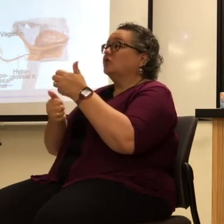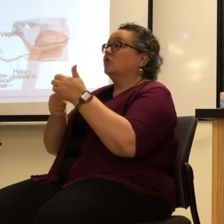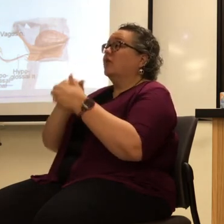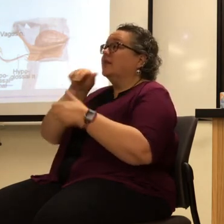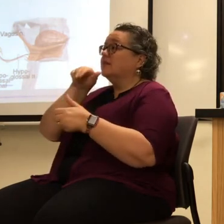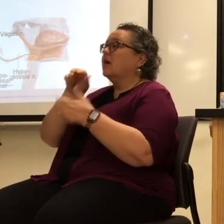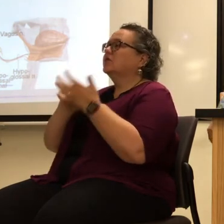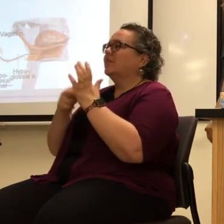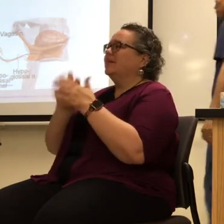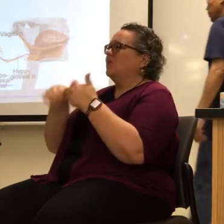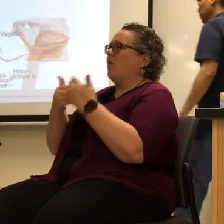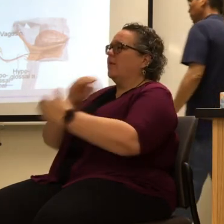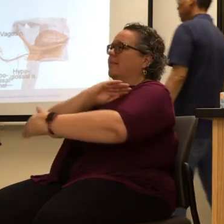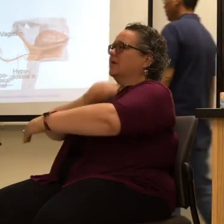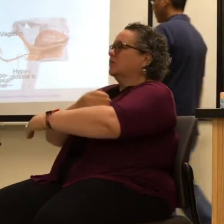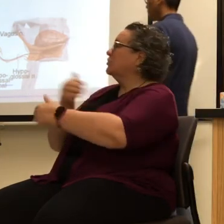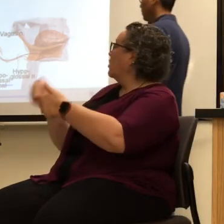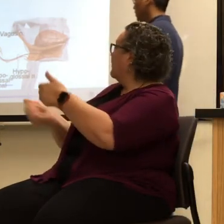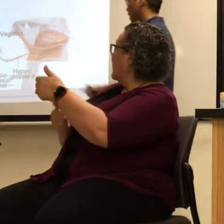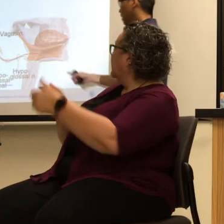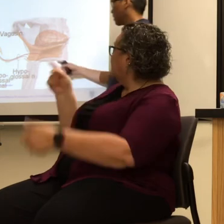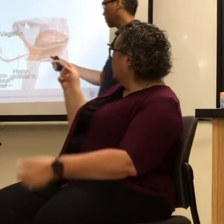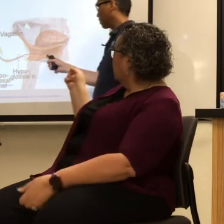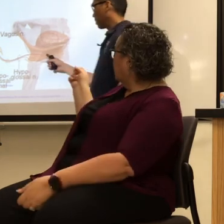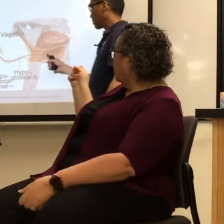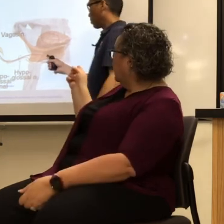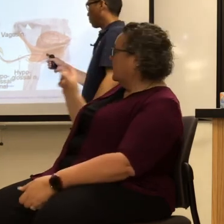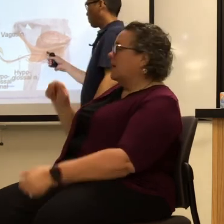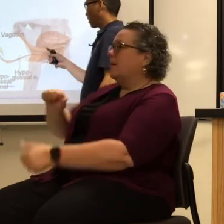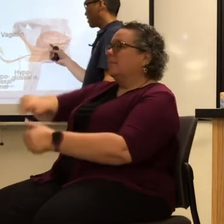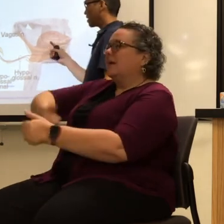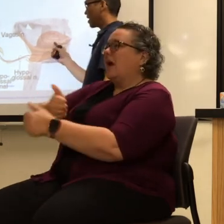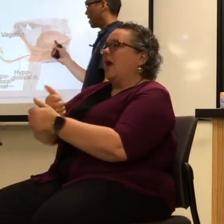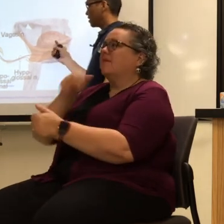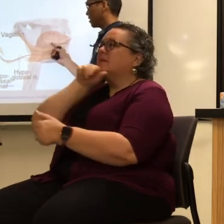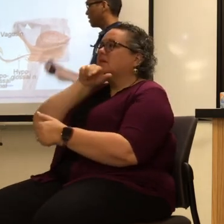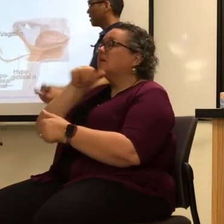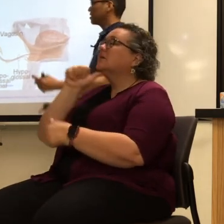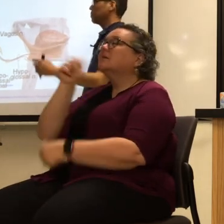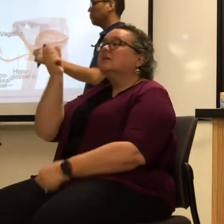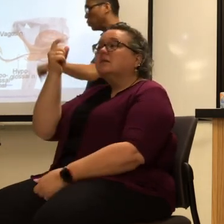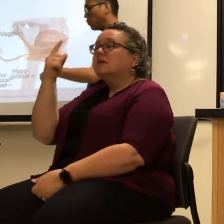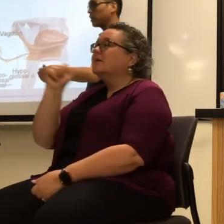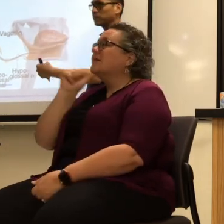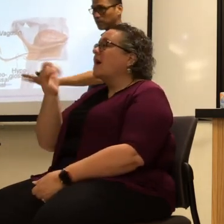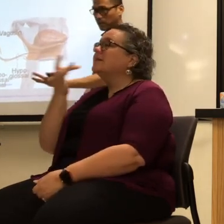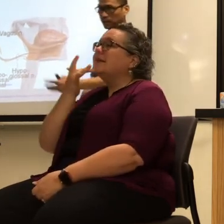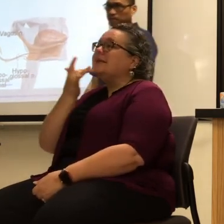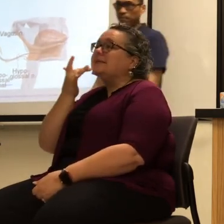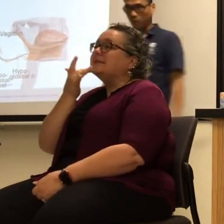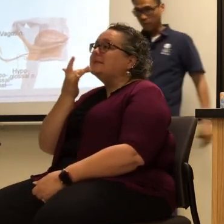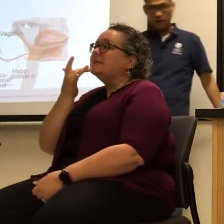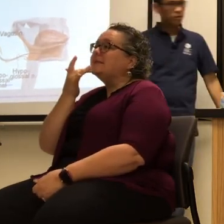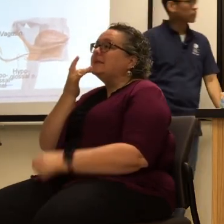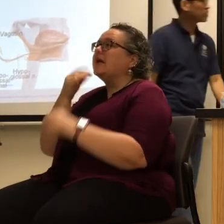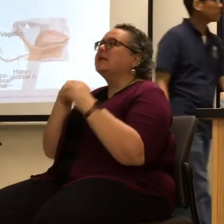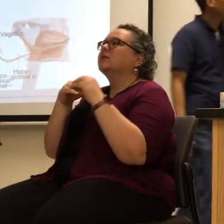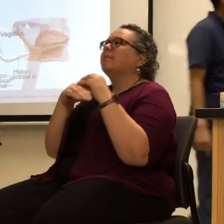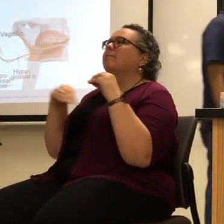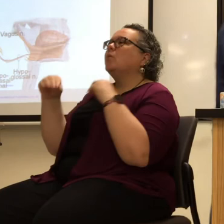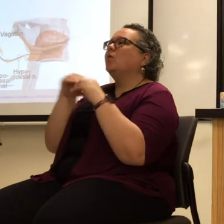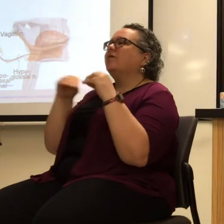here, posterior to and inferior to the tongue. So it's not taste, it's moving the tongue. That's a motor